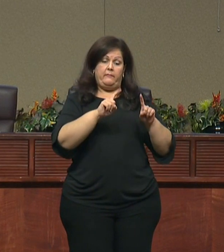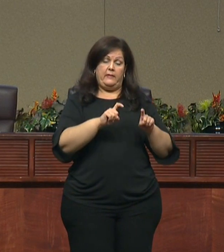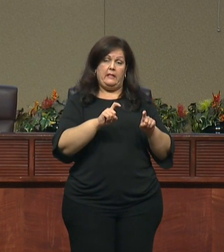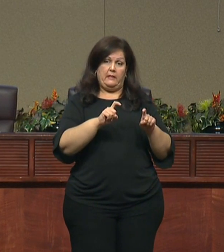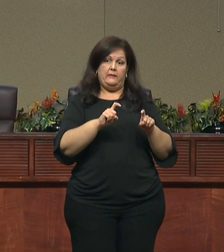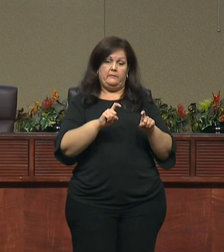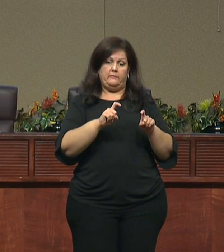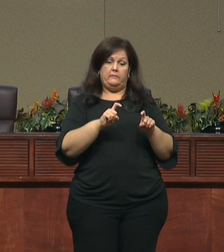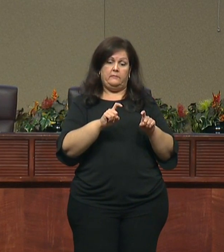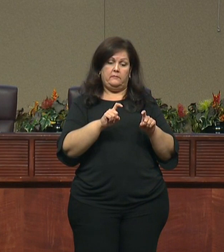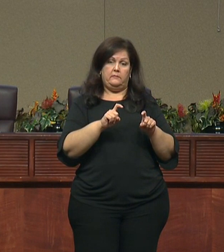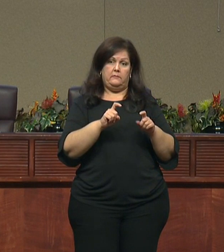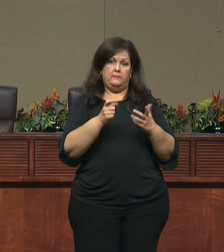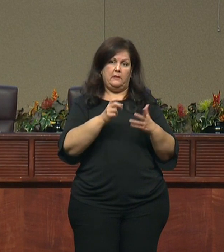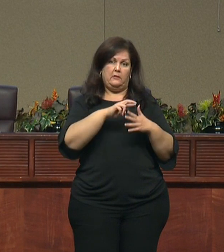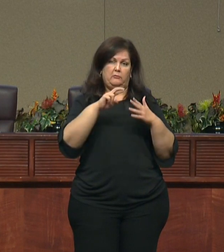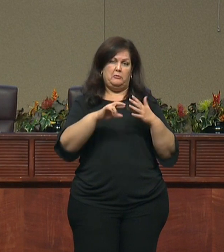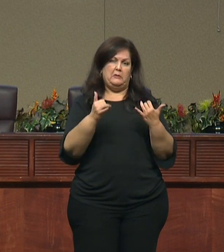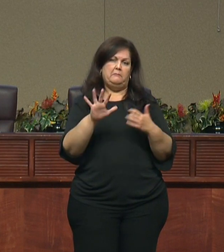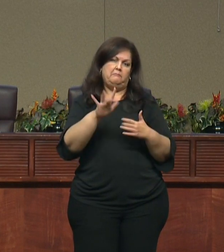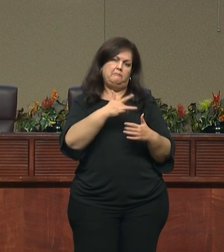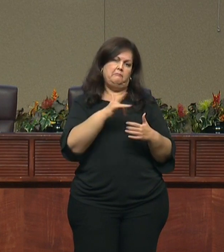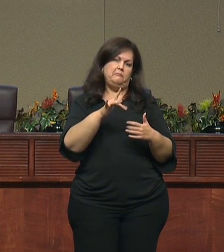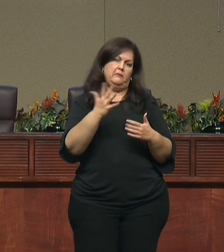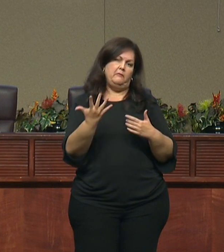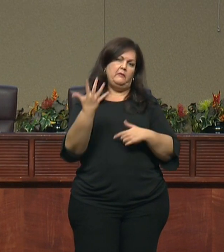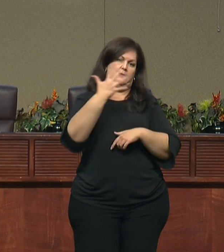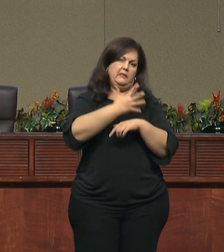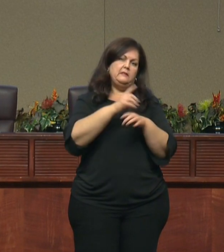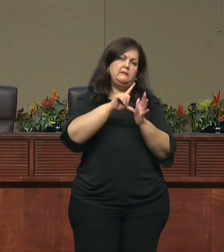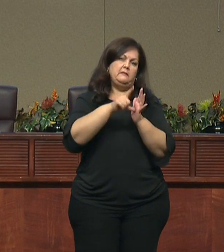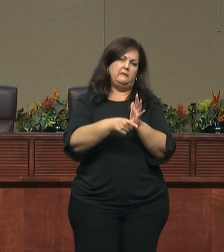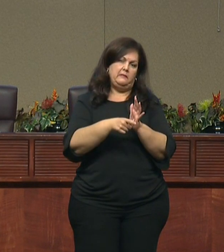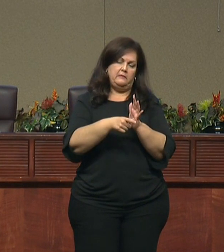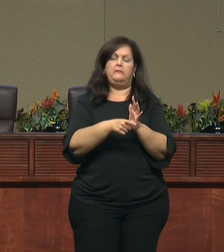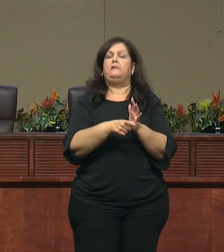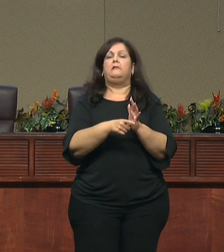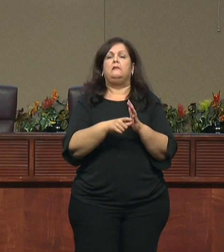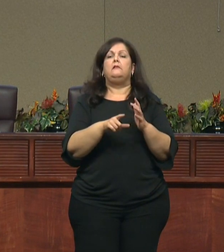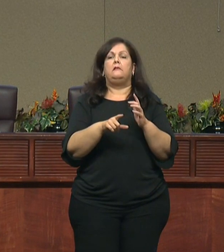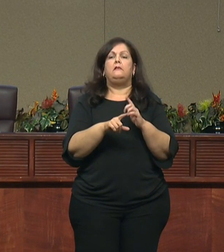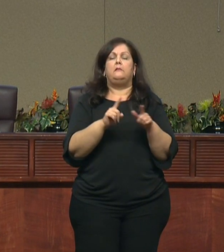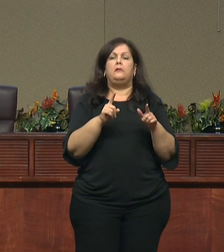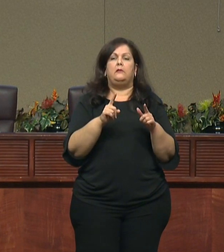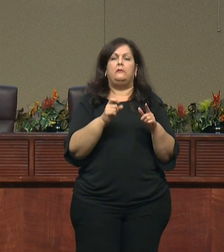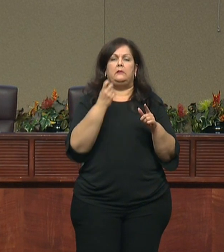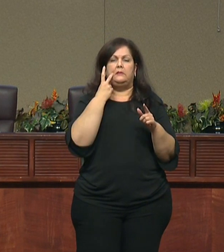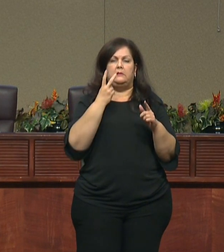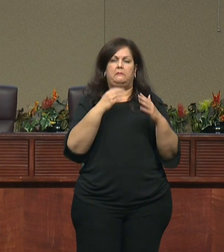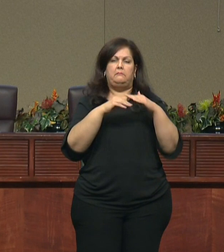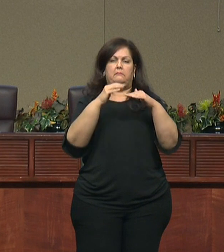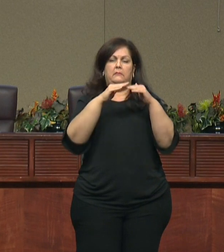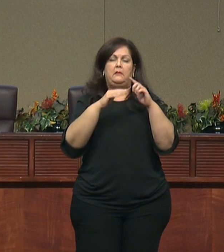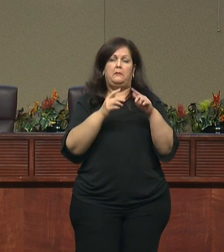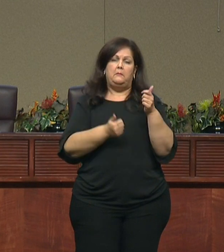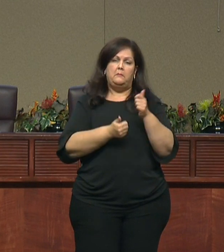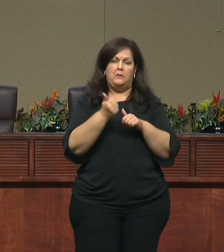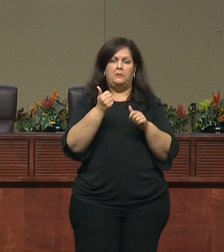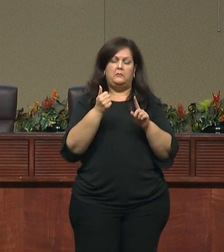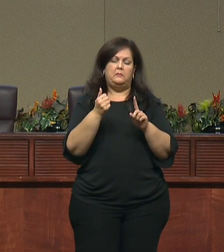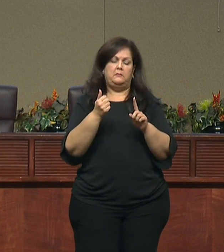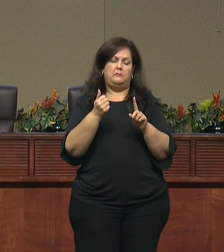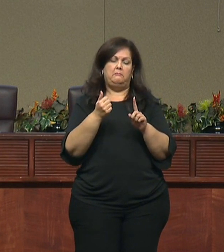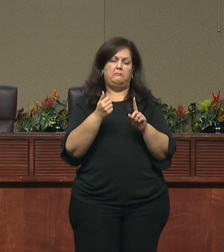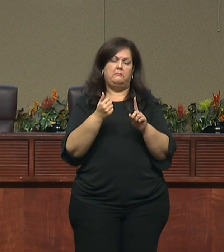coming closer and closer to 5 days right now. But we continue to see some outliers. But for the most part, it's going back